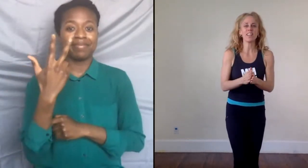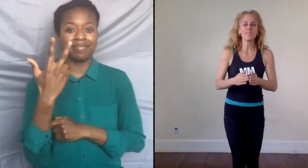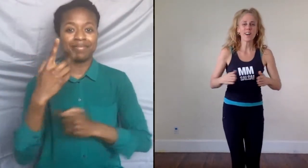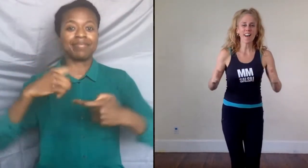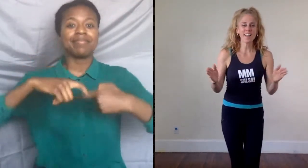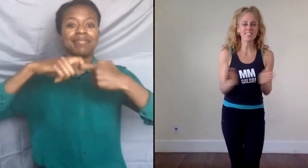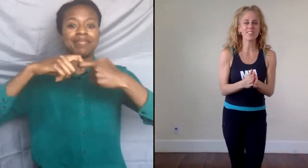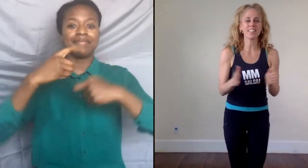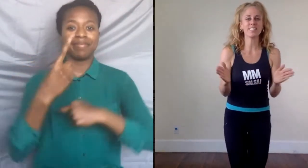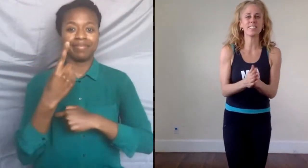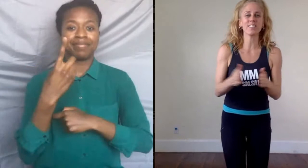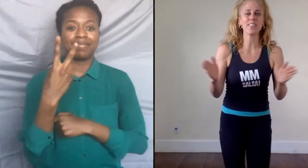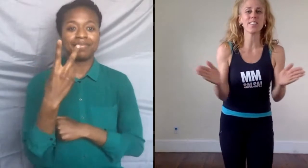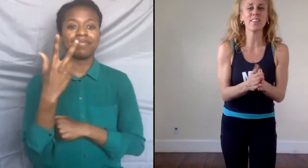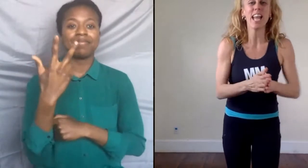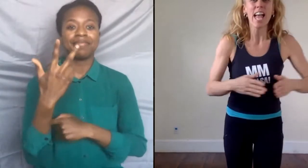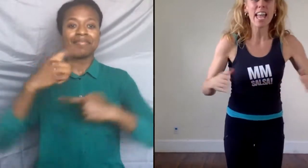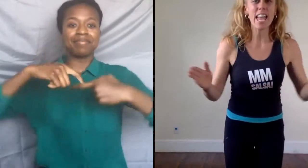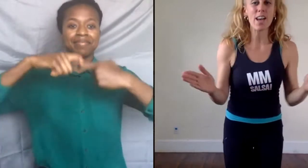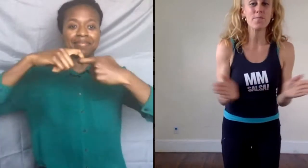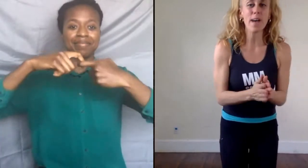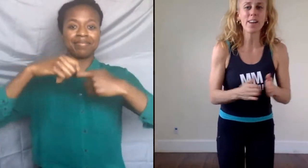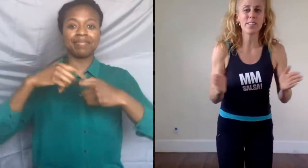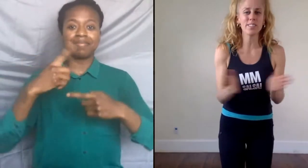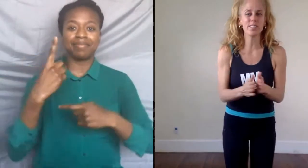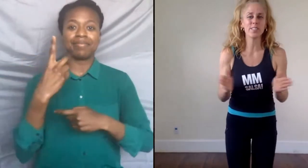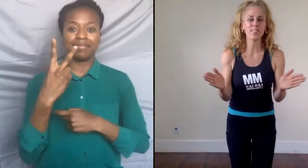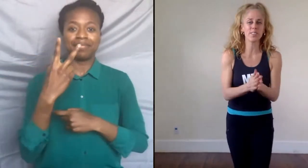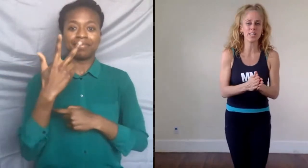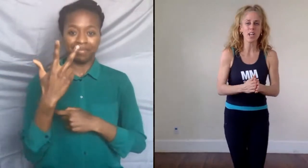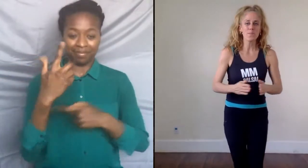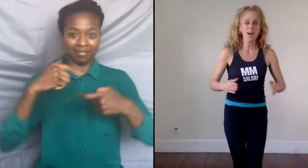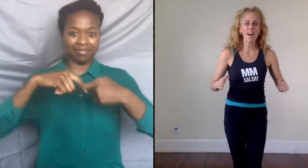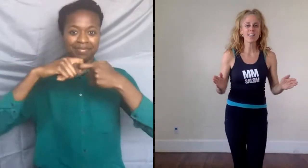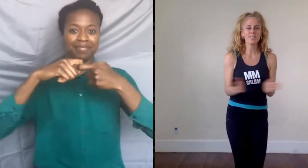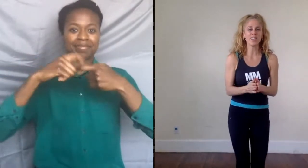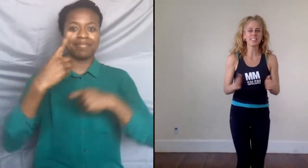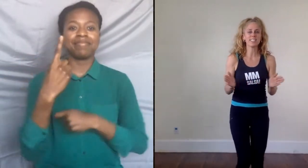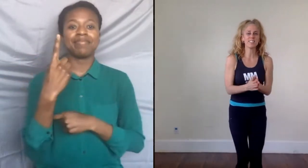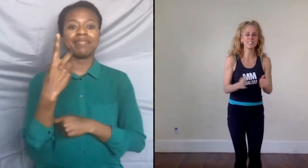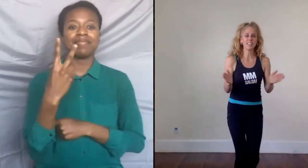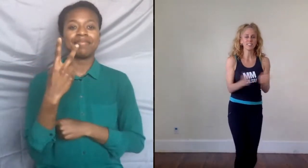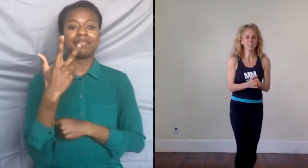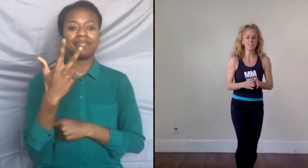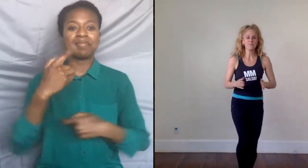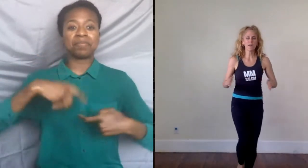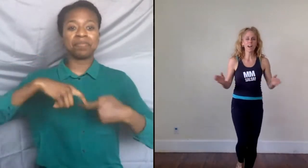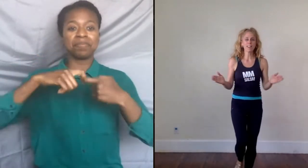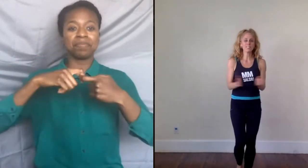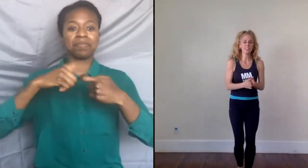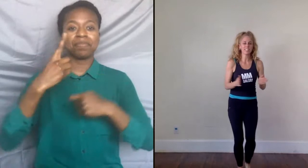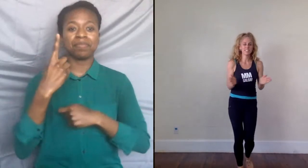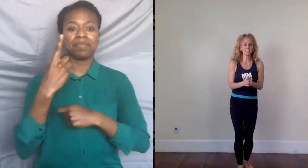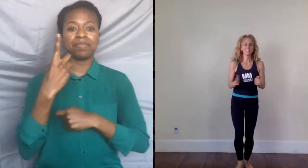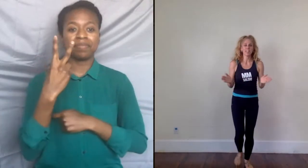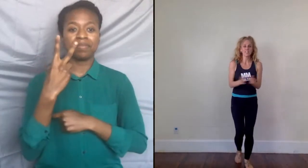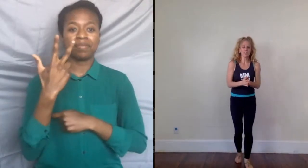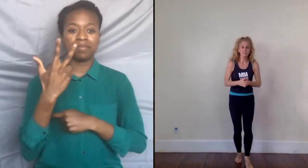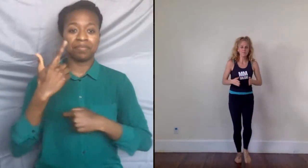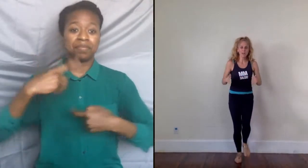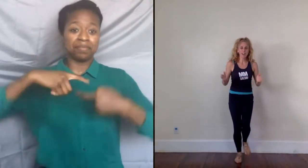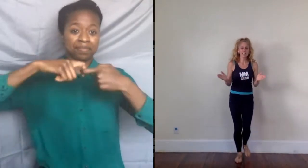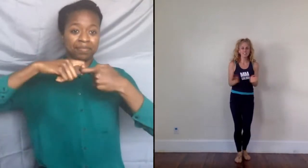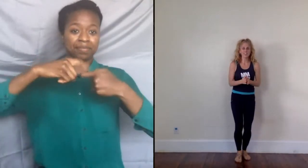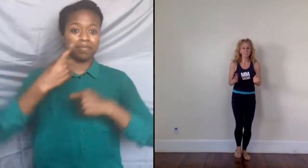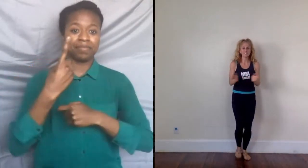3, pause. 1, 2, 3, and backward 2, 3, pause. 1, 2, 3, pause. 1, 2,